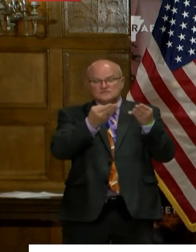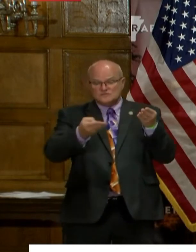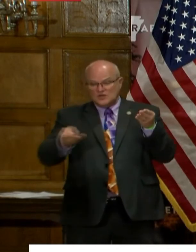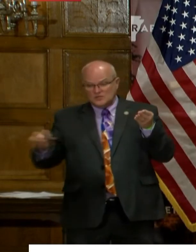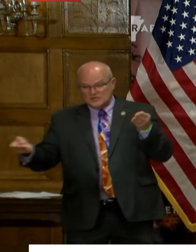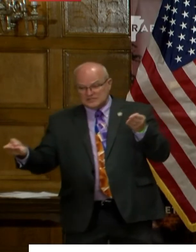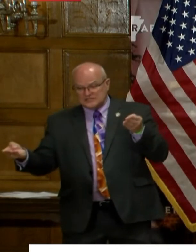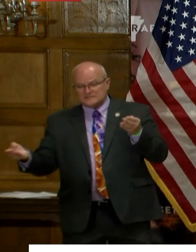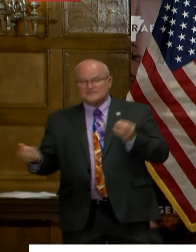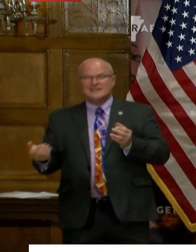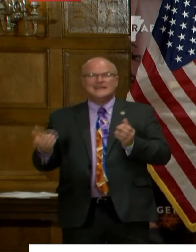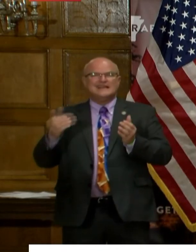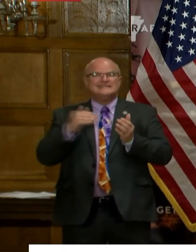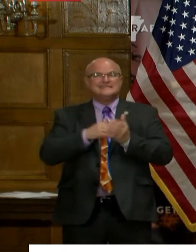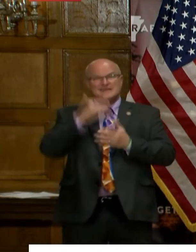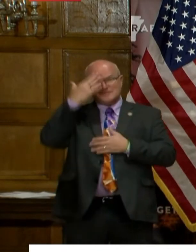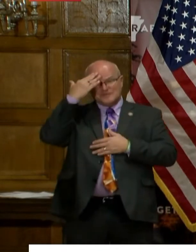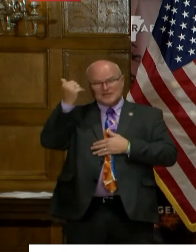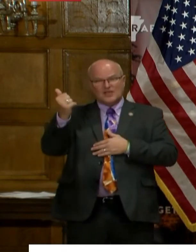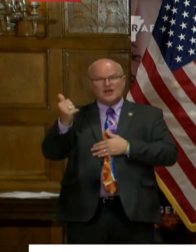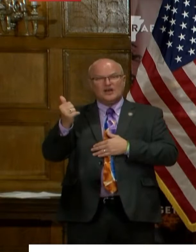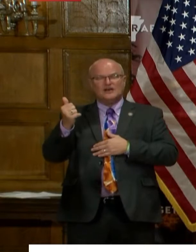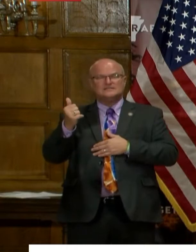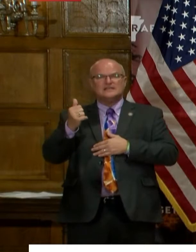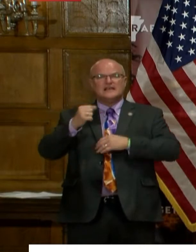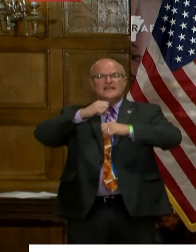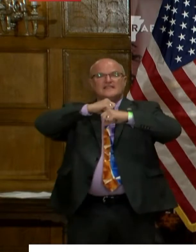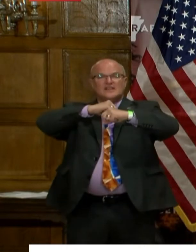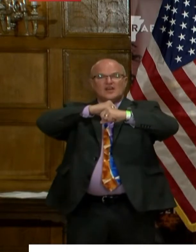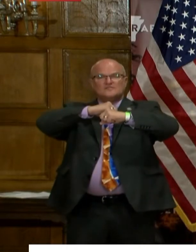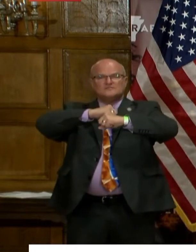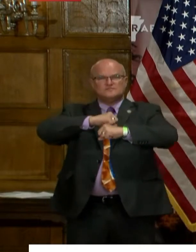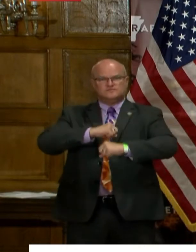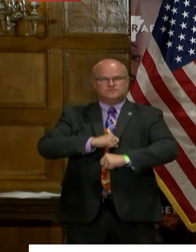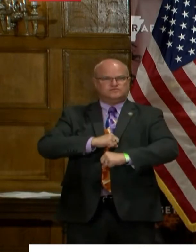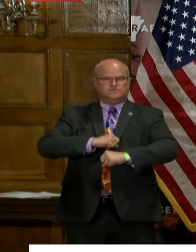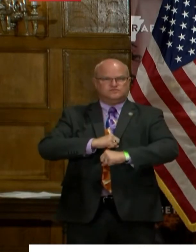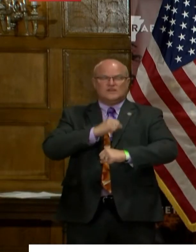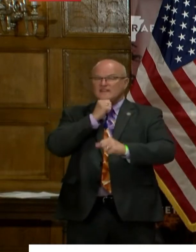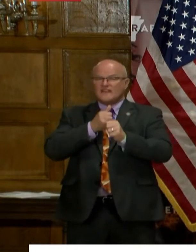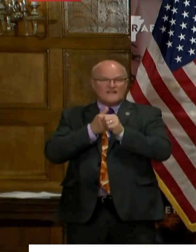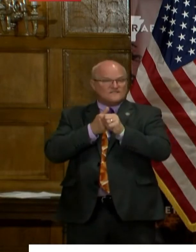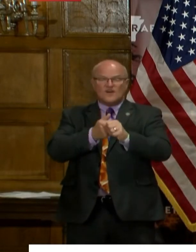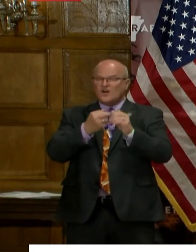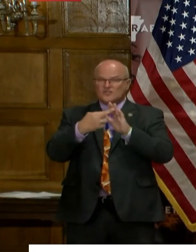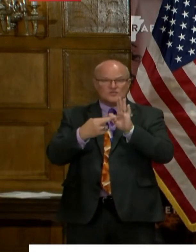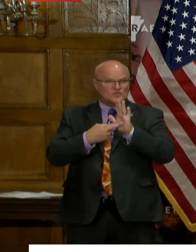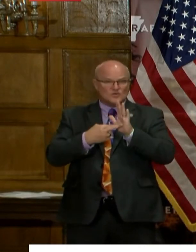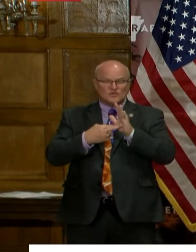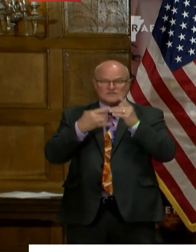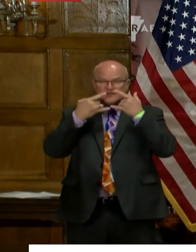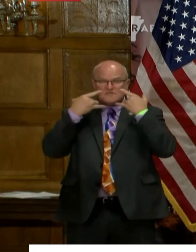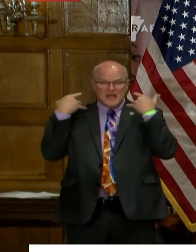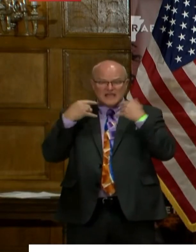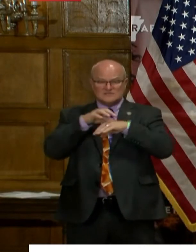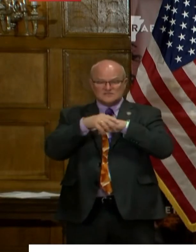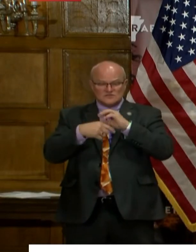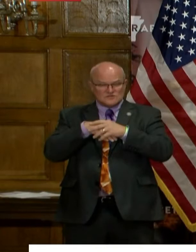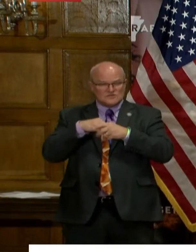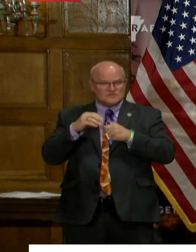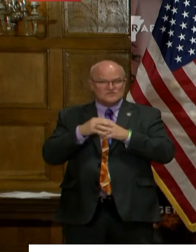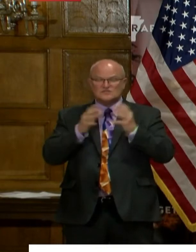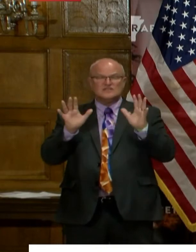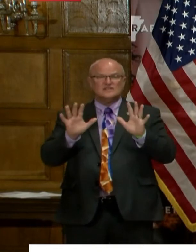And it's, again, because they have lowered their guard. They have not followed the rules of masking, social distancing, and hand washing.